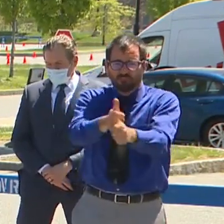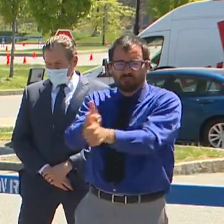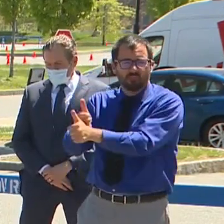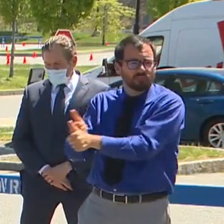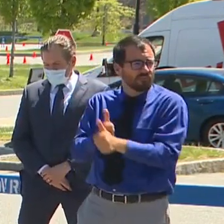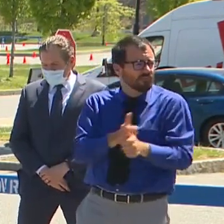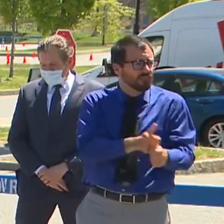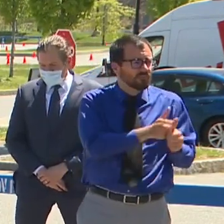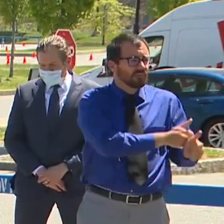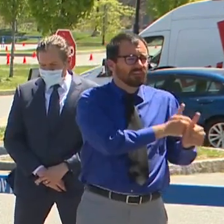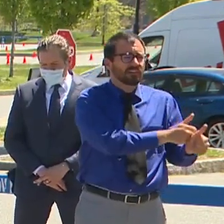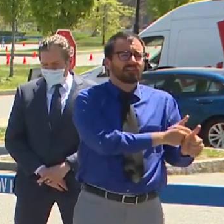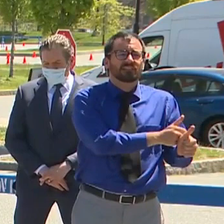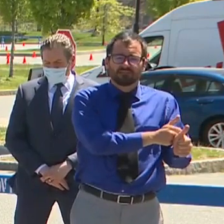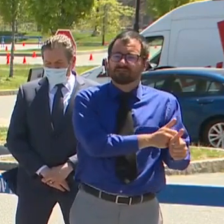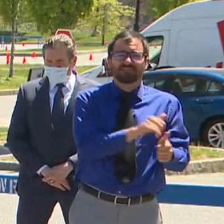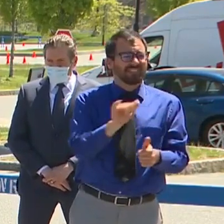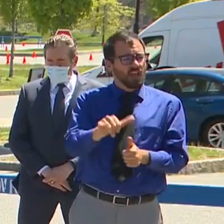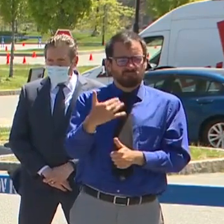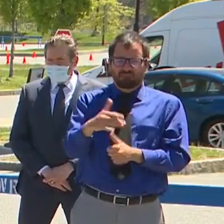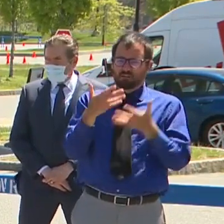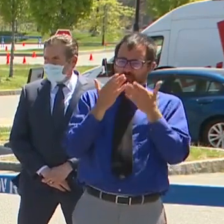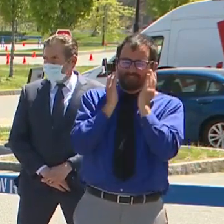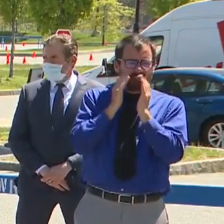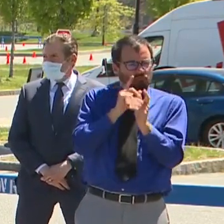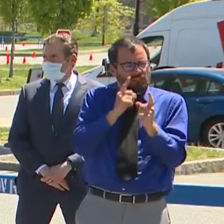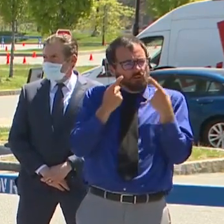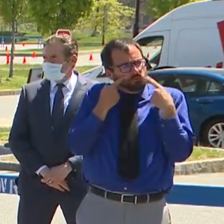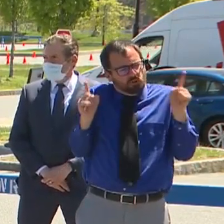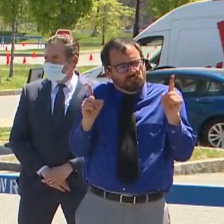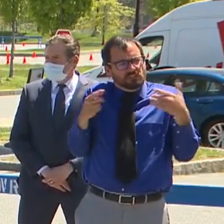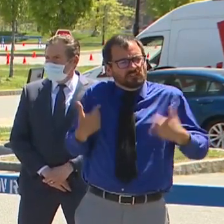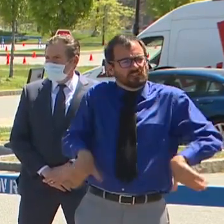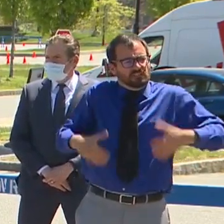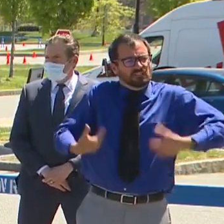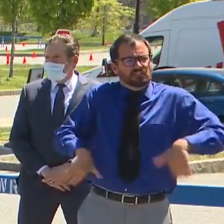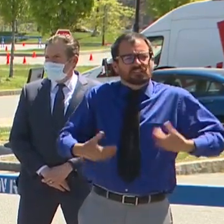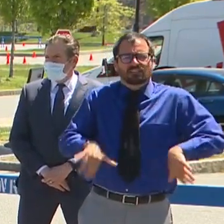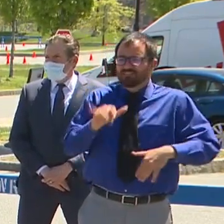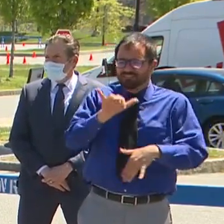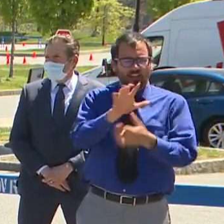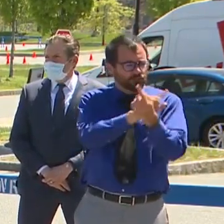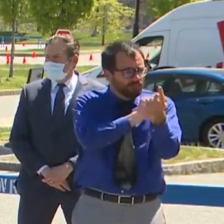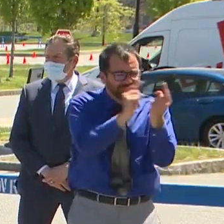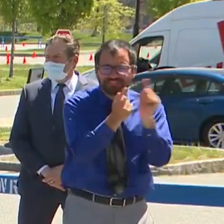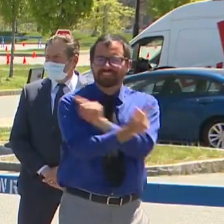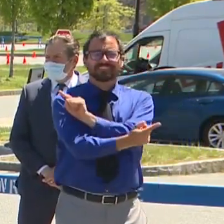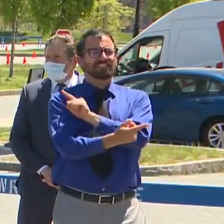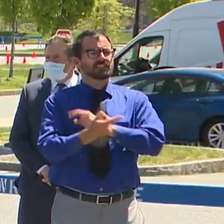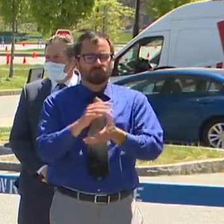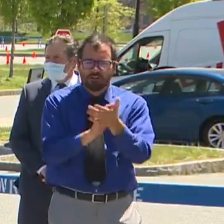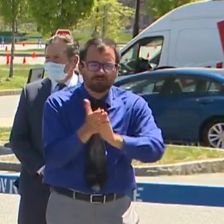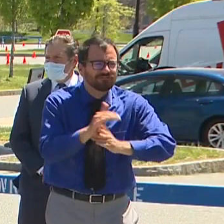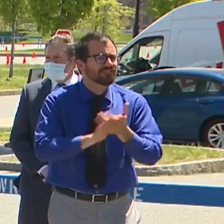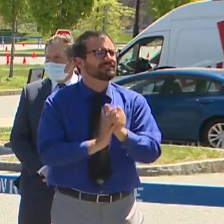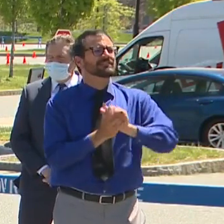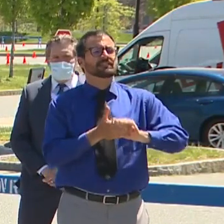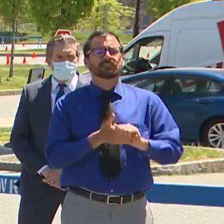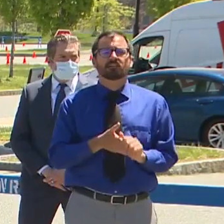Masks, personal hygiene, stay at home if you're sick, social distancing, but the best of all is testing and